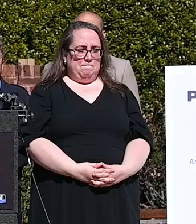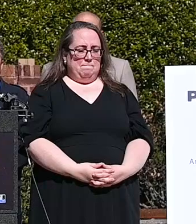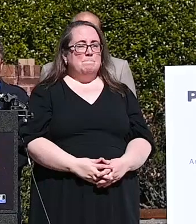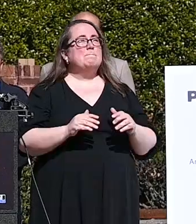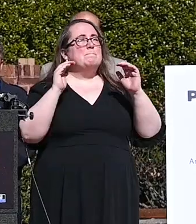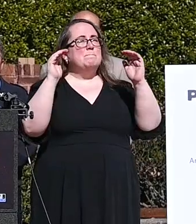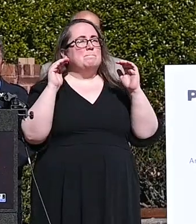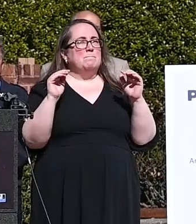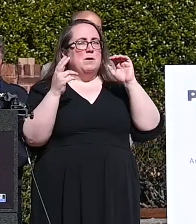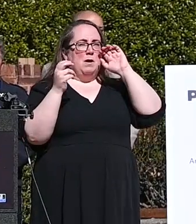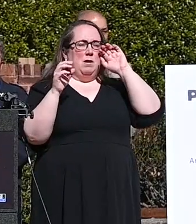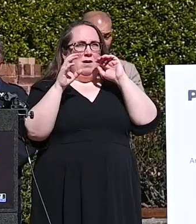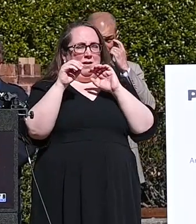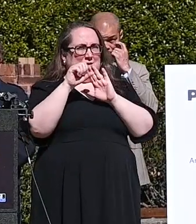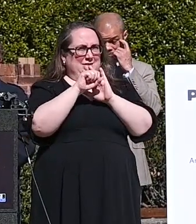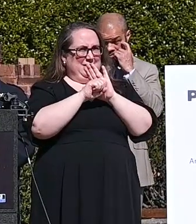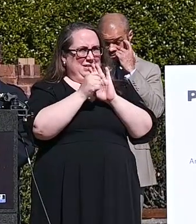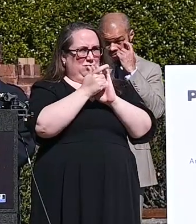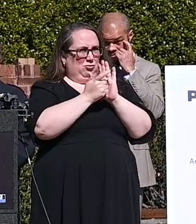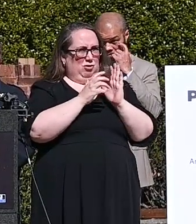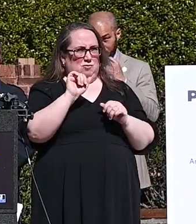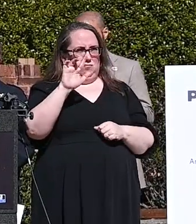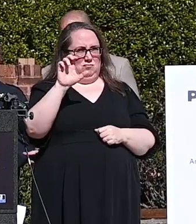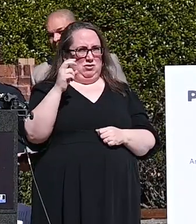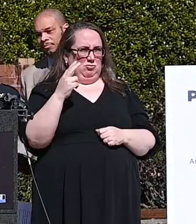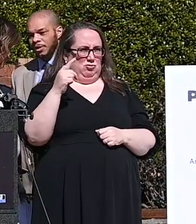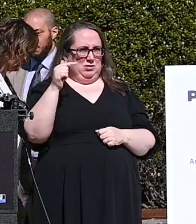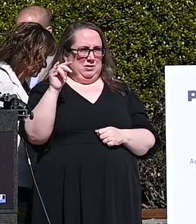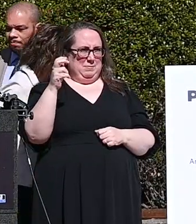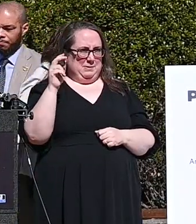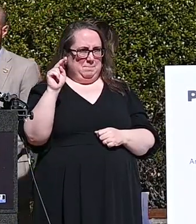Next up is Howard County State's Attorney Rich Gibson.